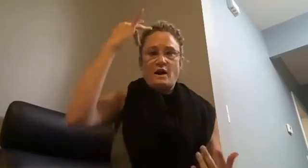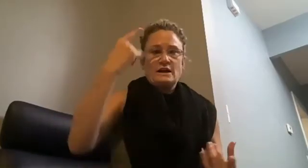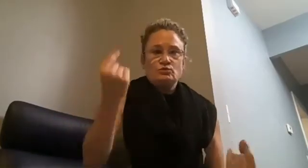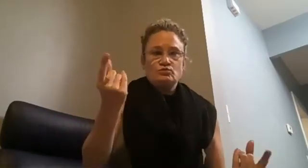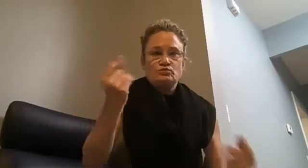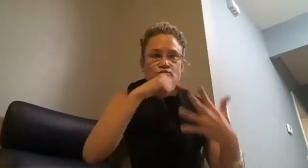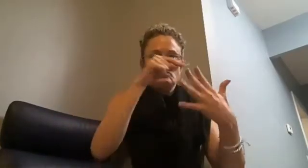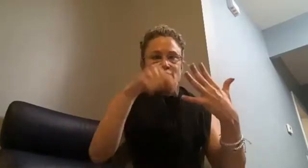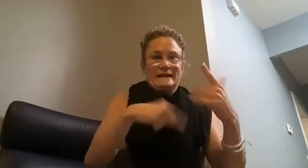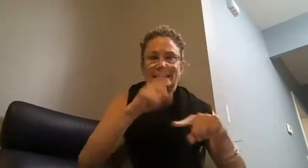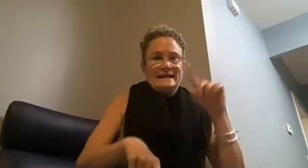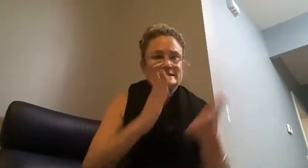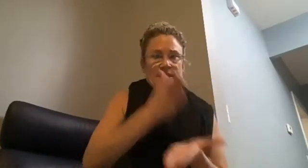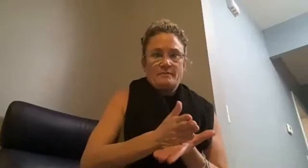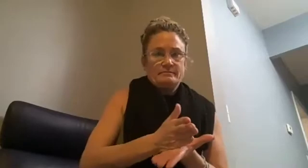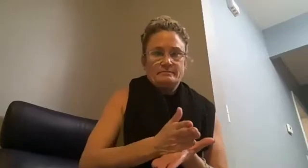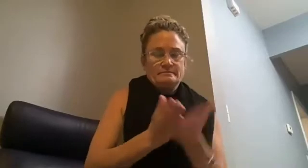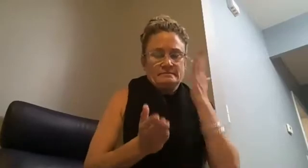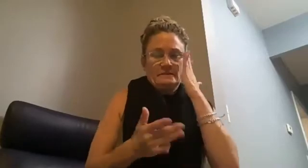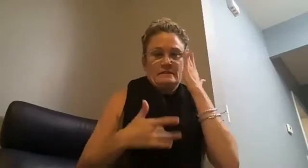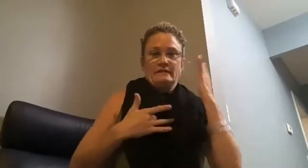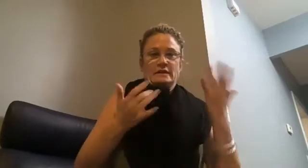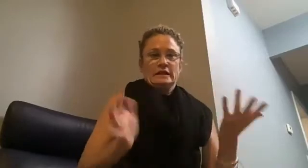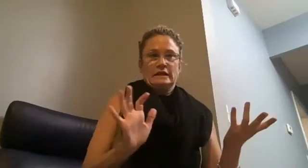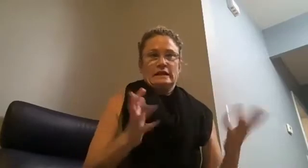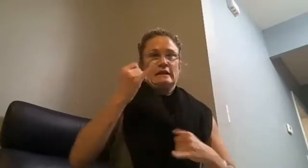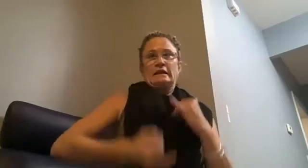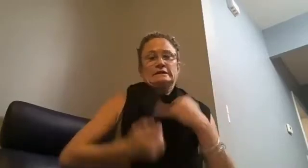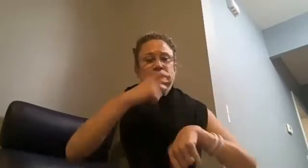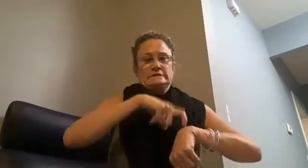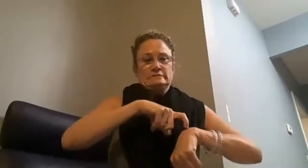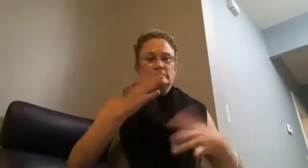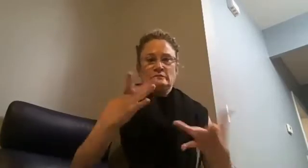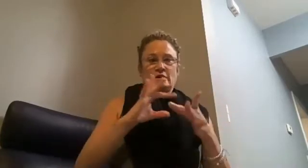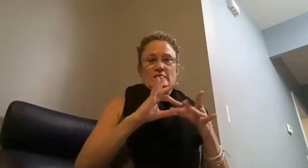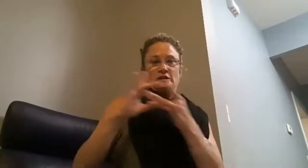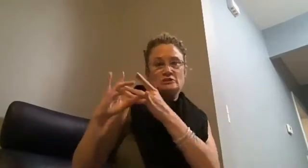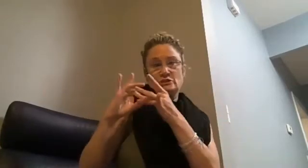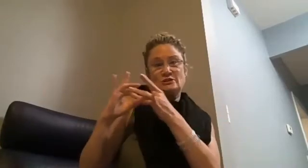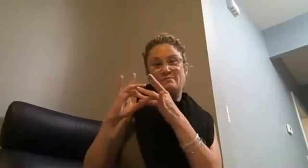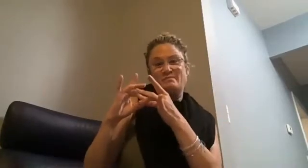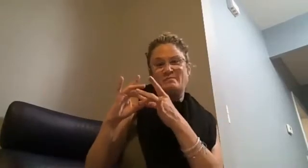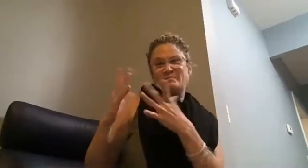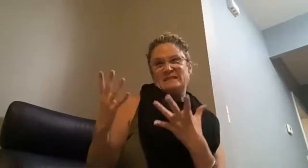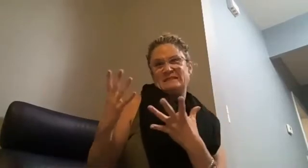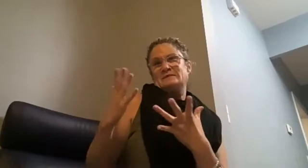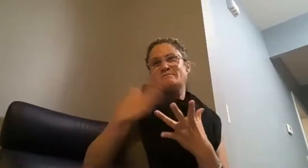can't stop doing them. I don't really remember the last time I've had a relationship with really anybody. My family has literally disowned